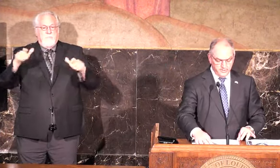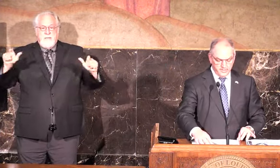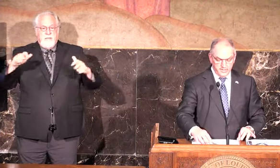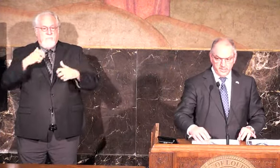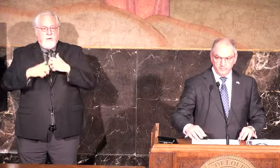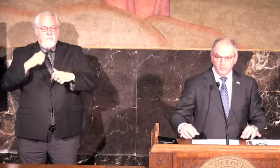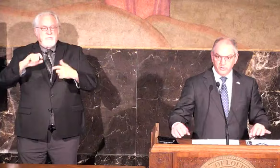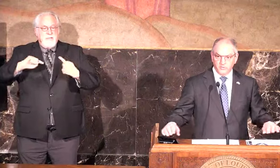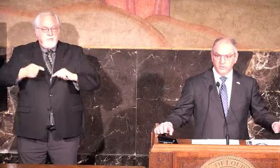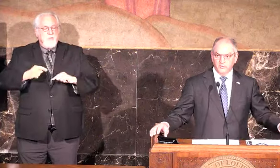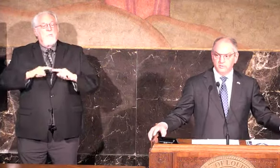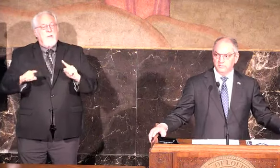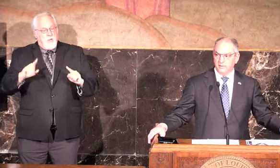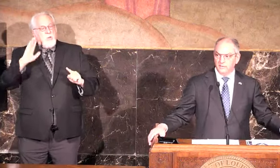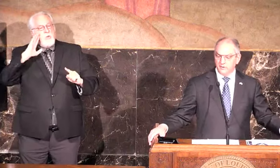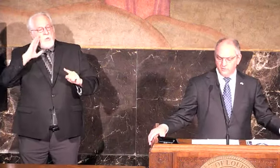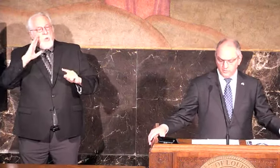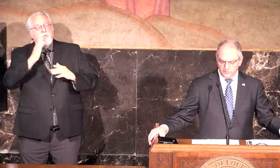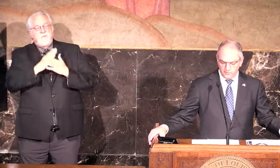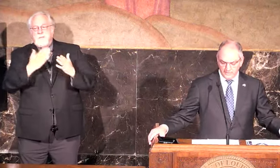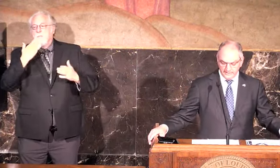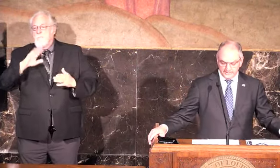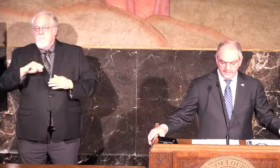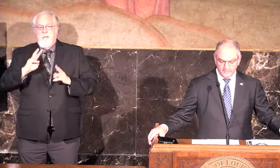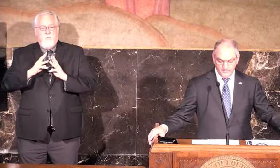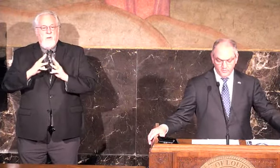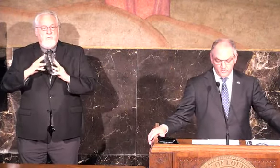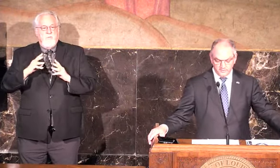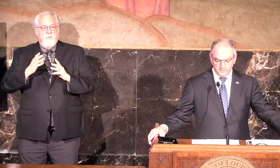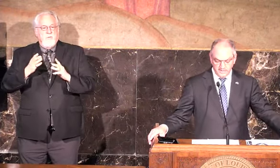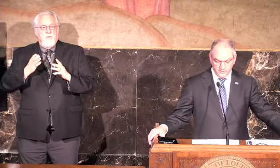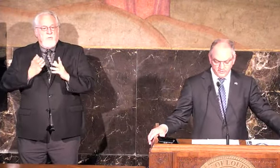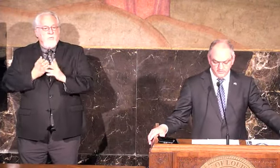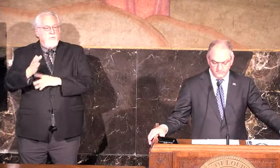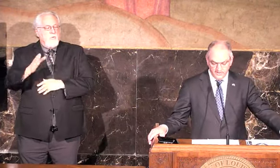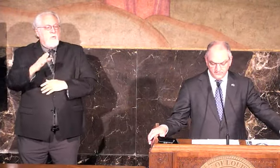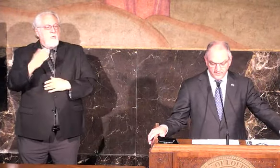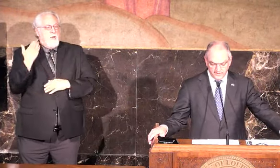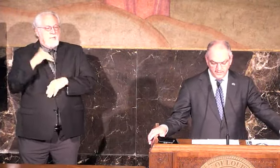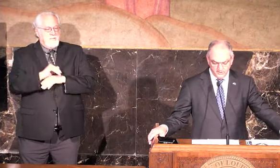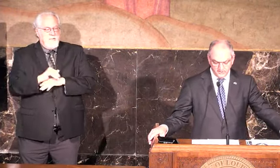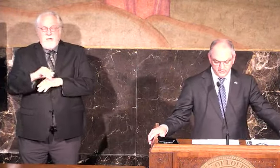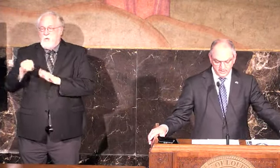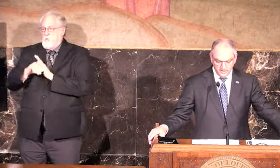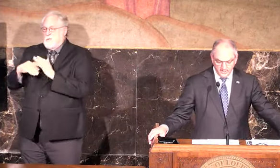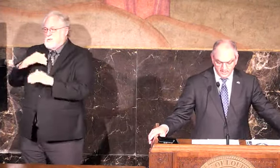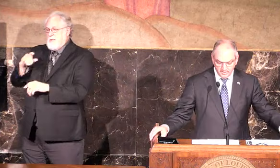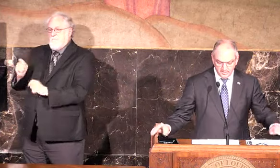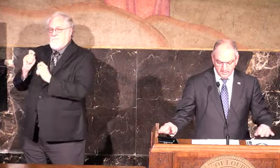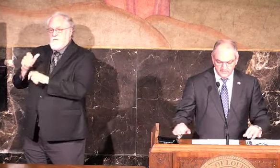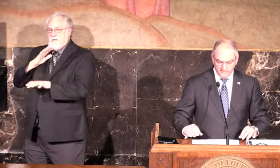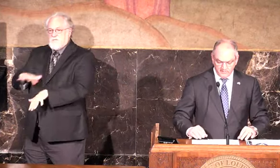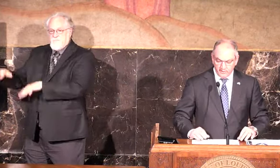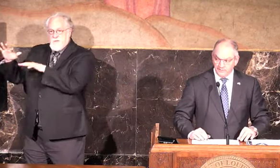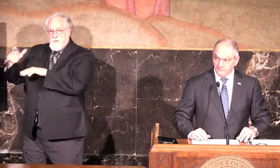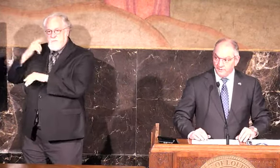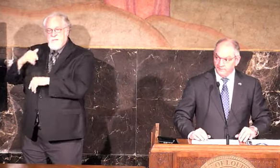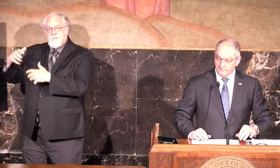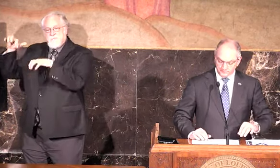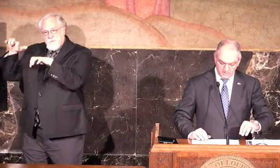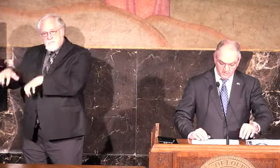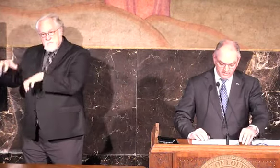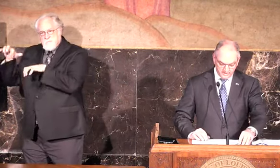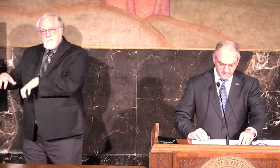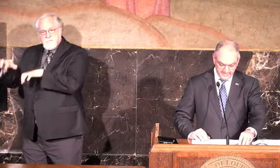injuries, but we do know that some bad weather went through last night, that New Orleans has dealt with some flash flooding issues because of heavy